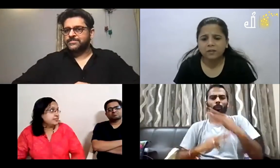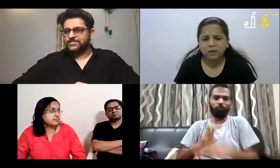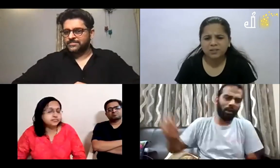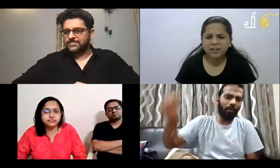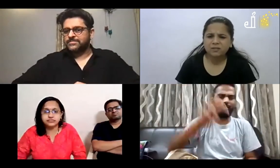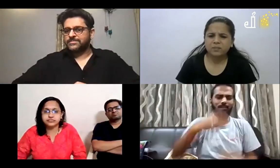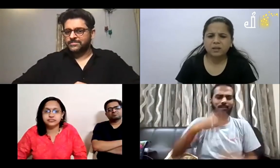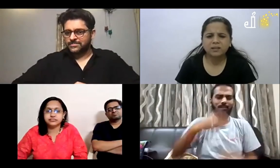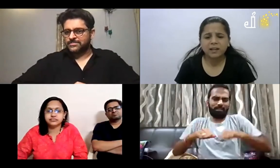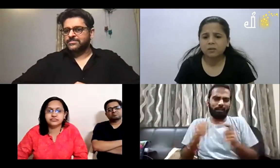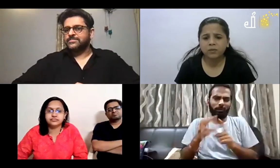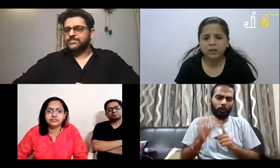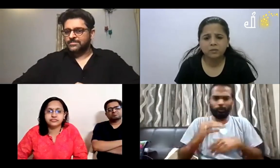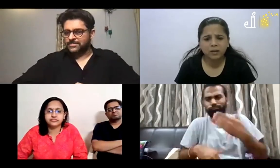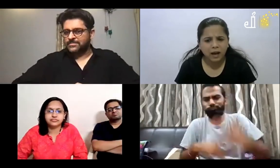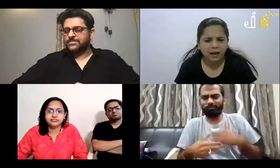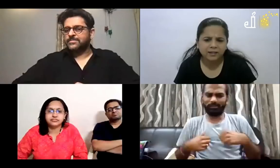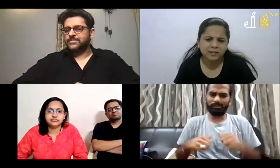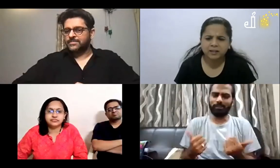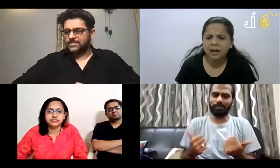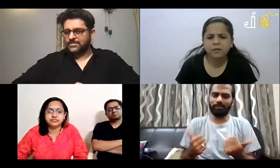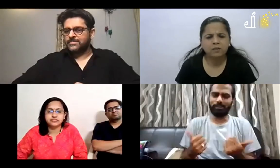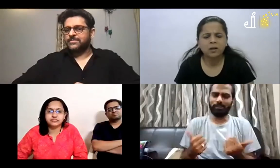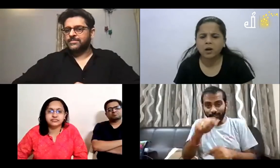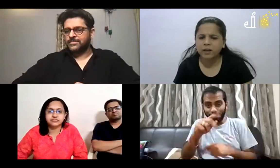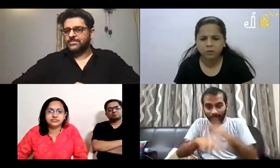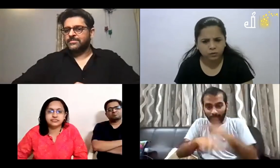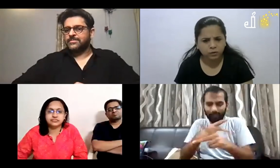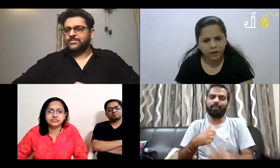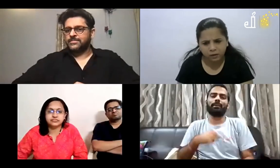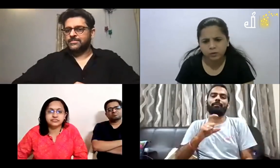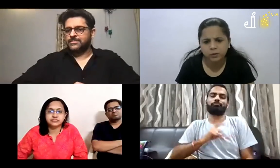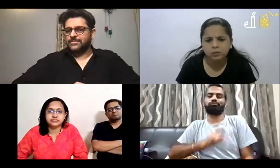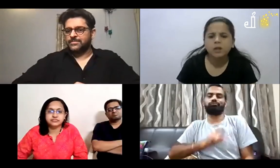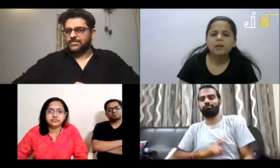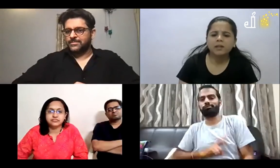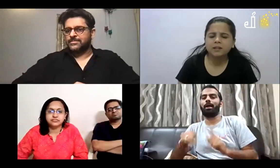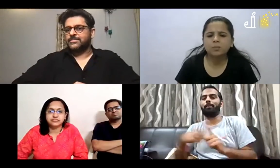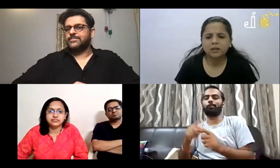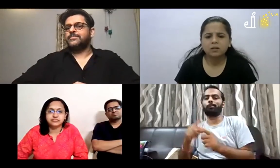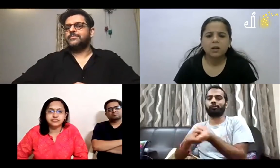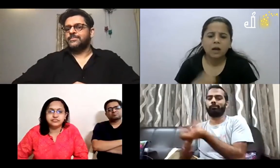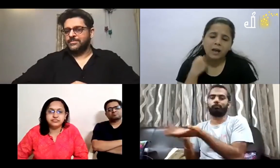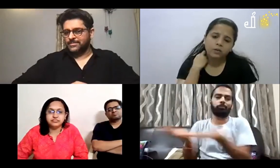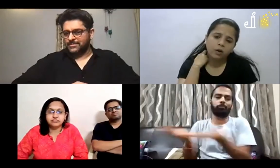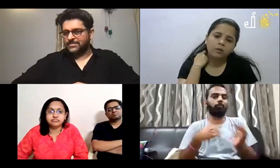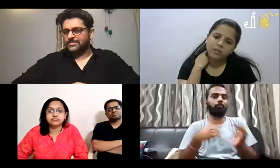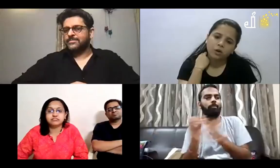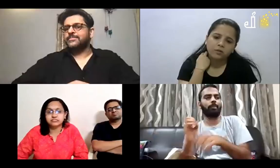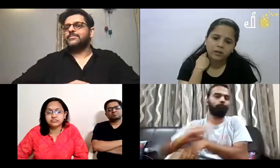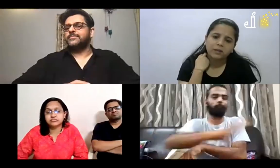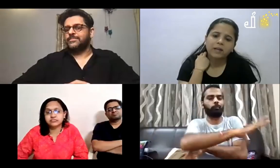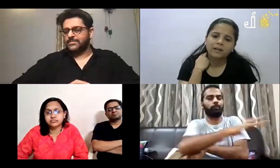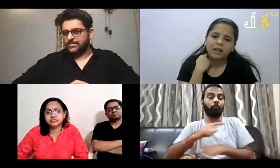life. And I was like, it's like I said that I have traveled a lot. I know if I could do things better. I was not